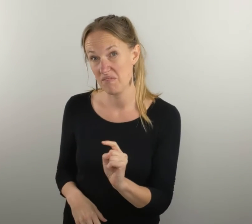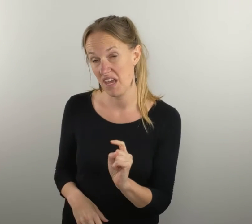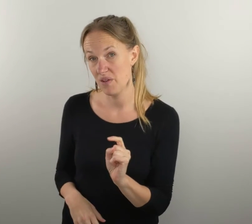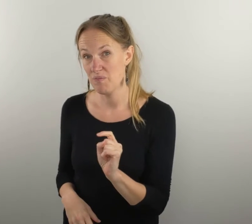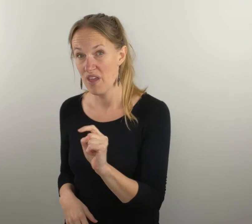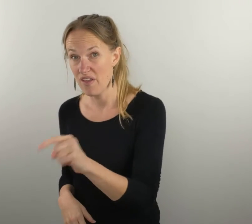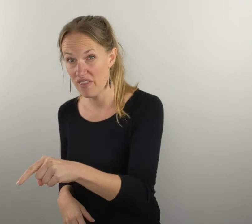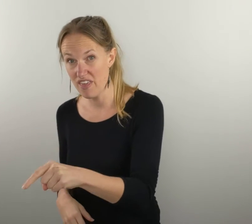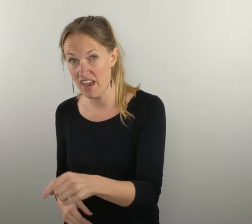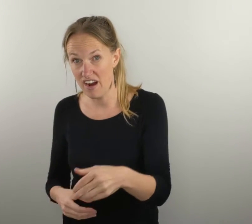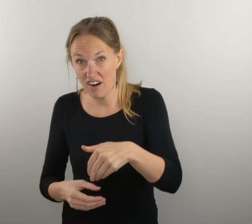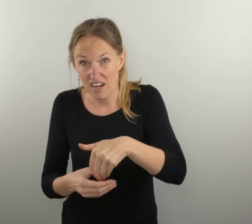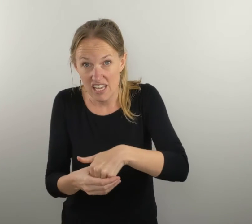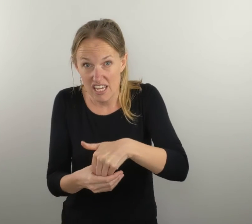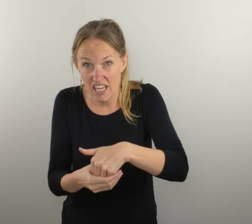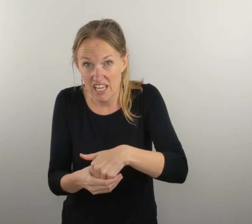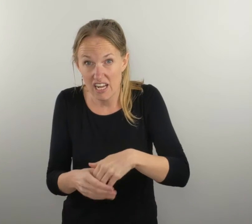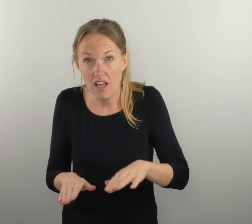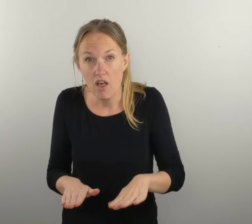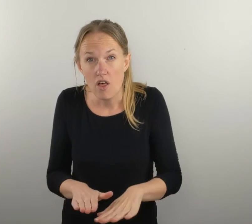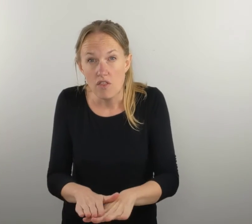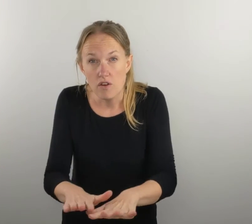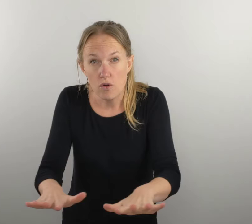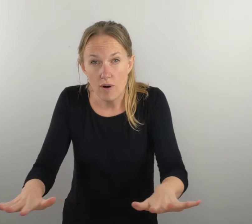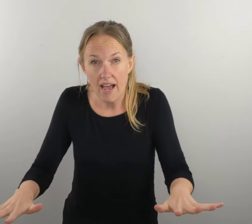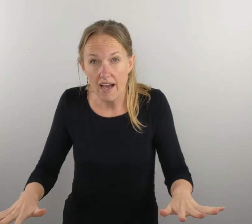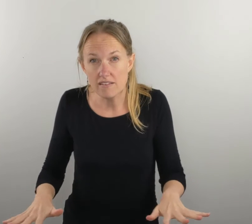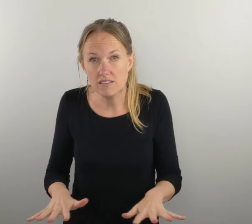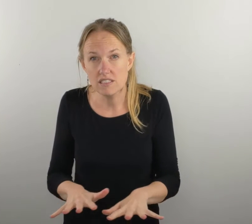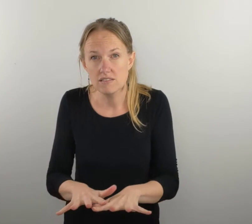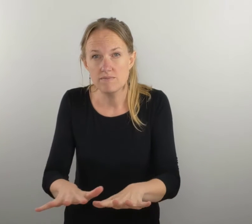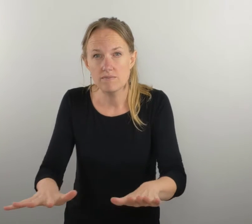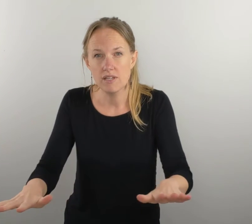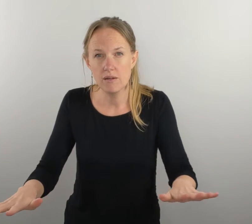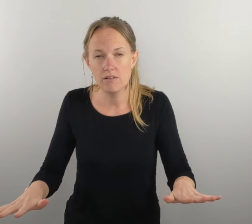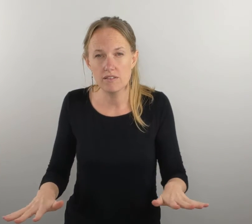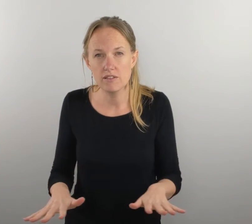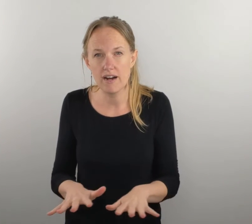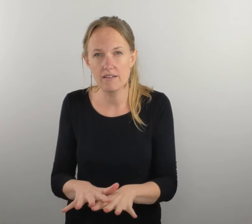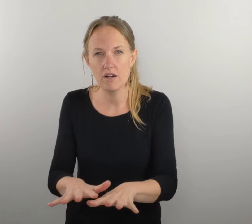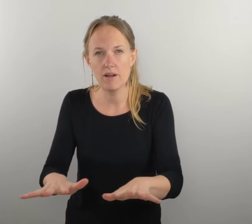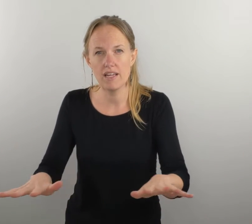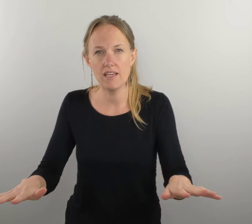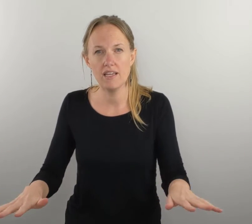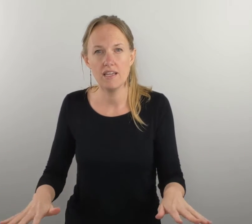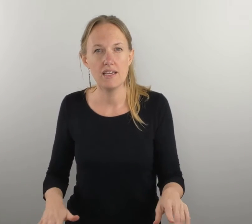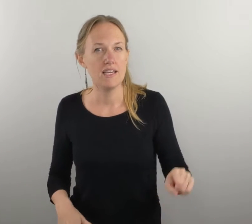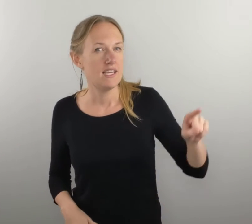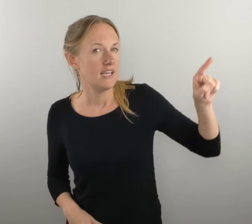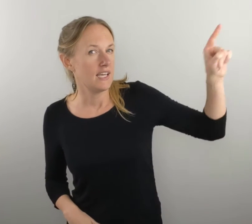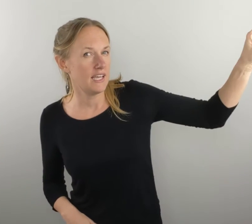okay? There in the ground. Okay, we learned ground already.